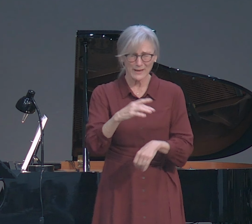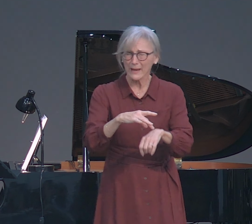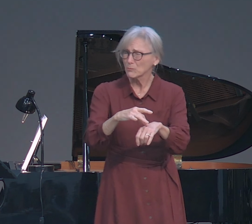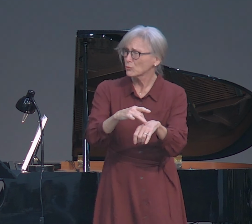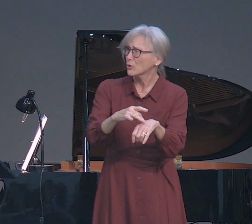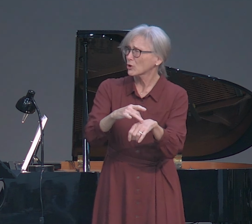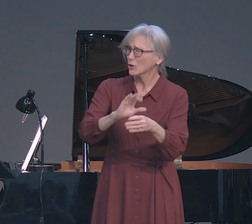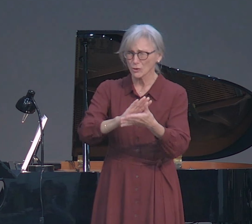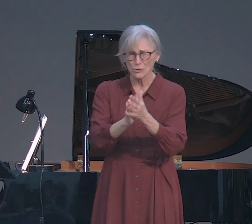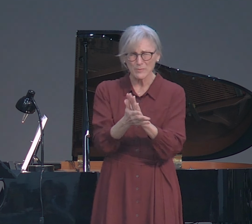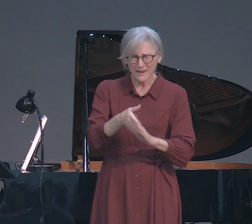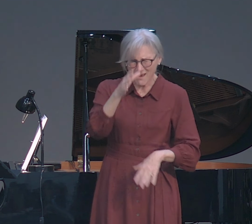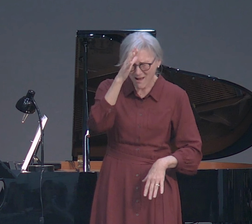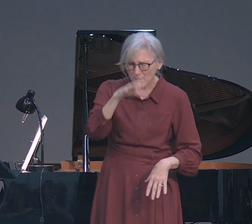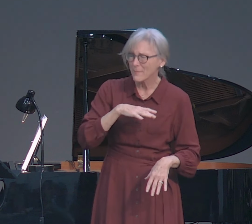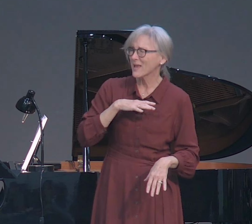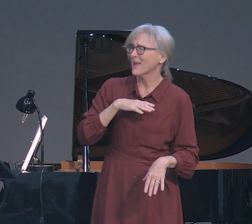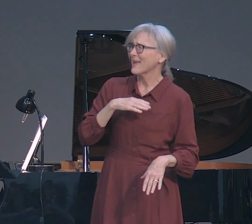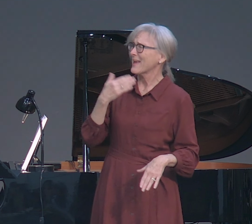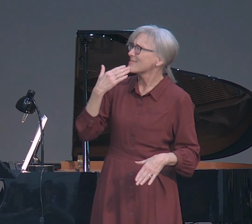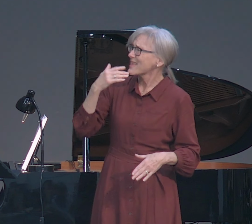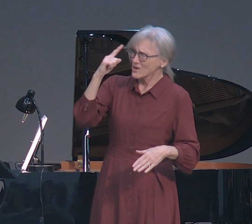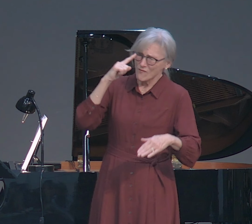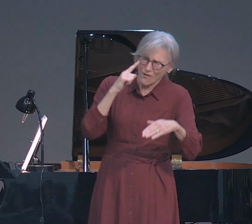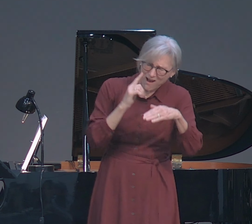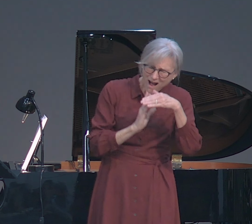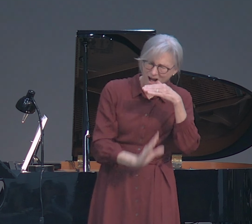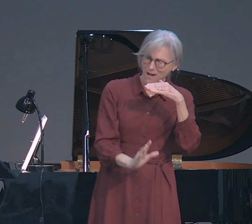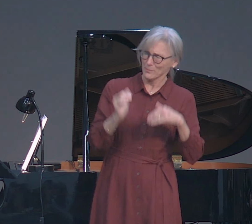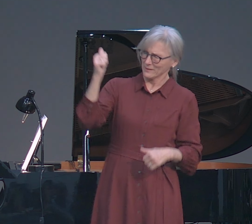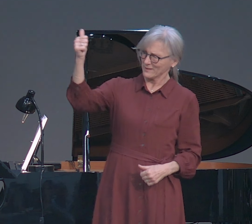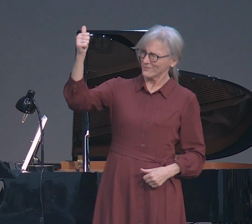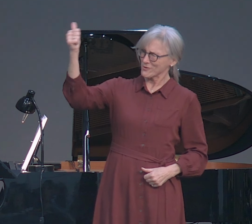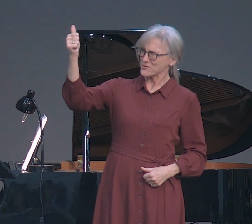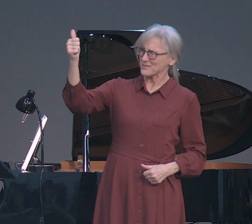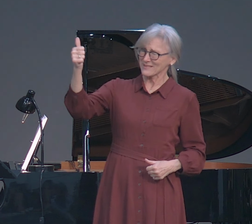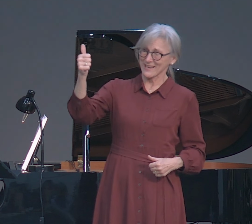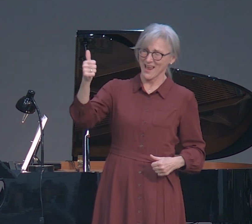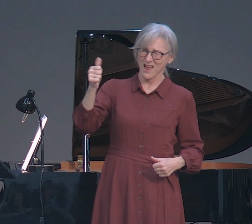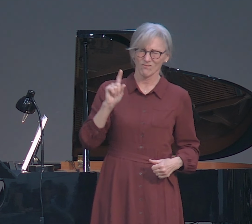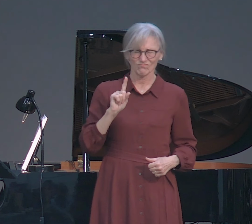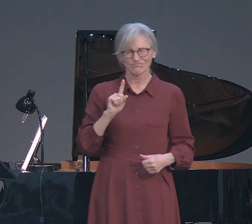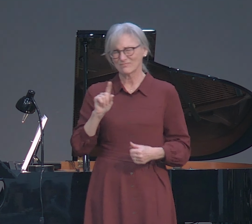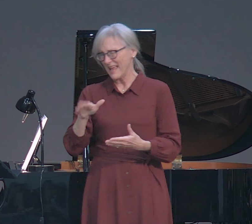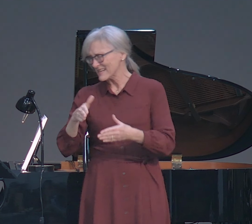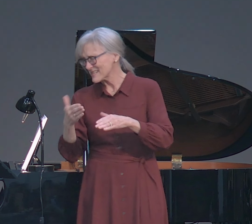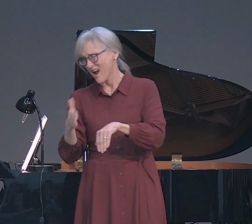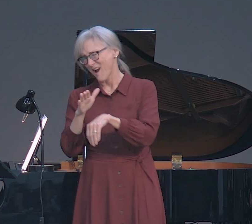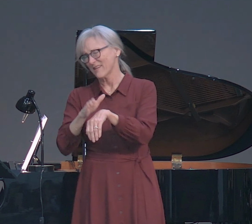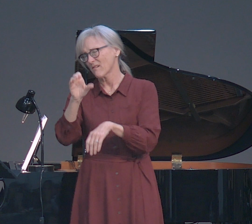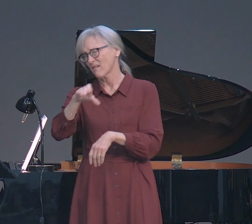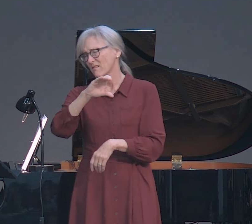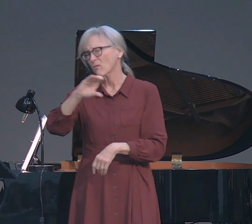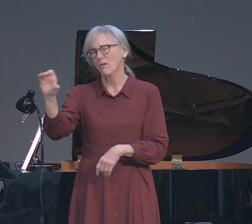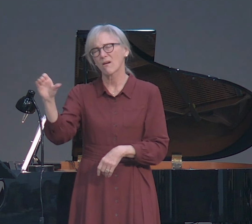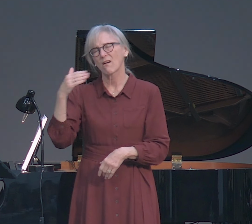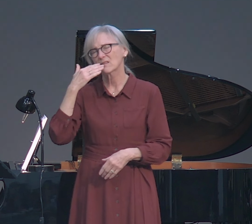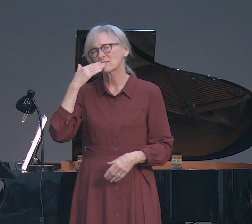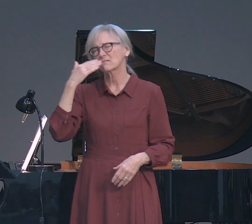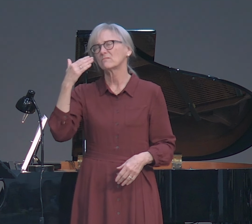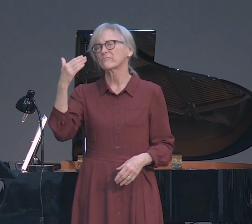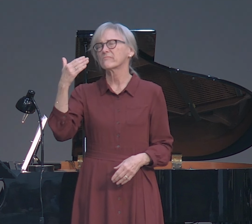to be a man. Thank you for humbling yourself to death, even death on a cross. Thank